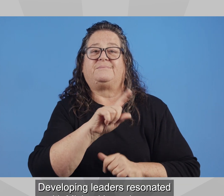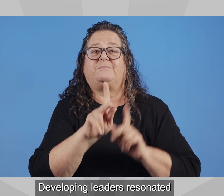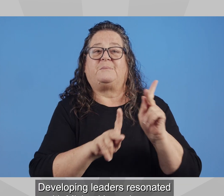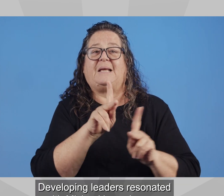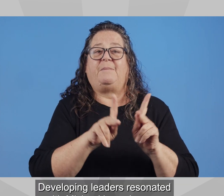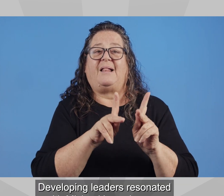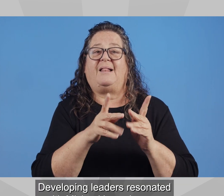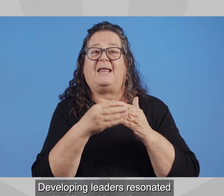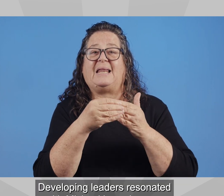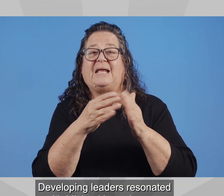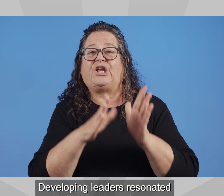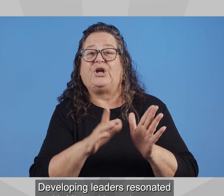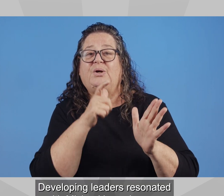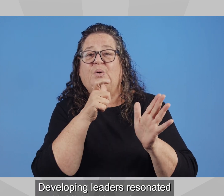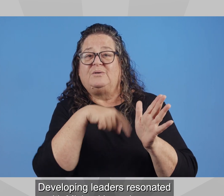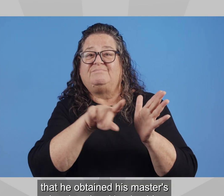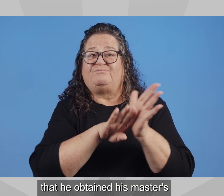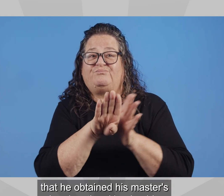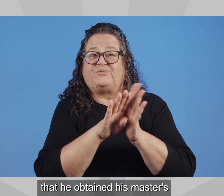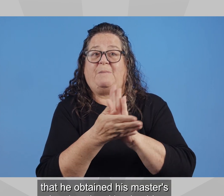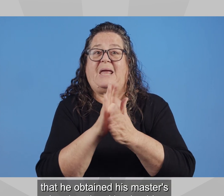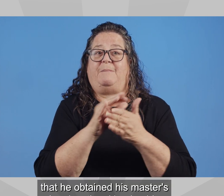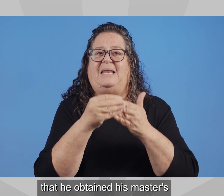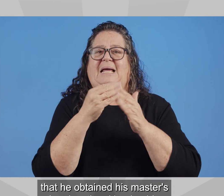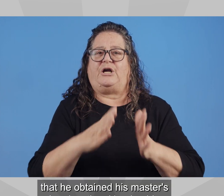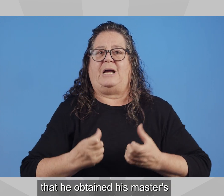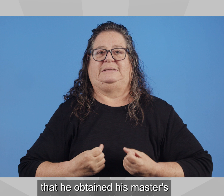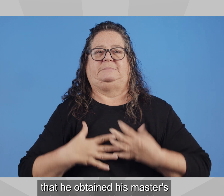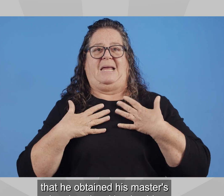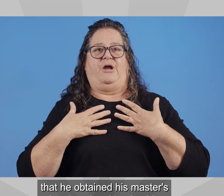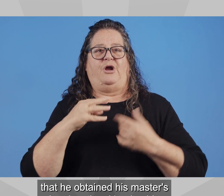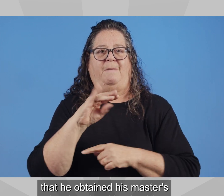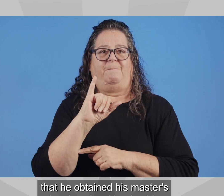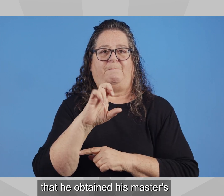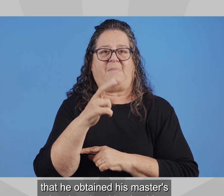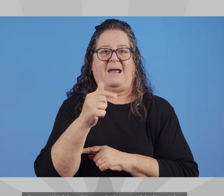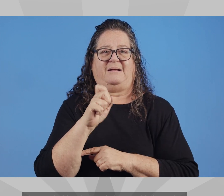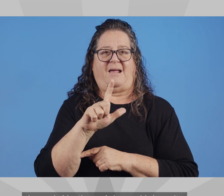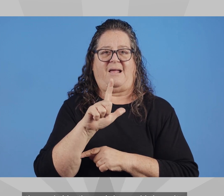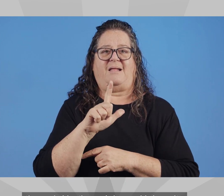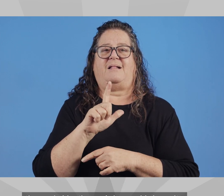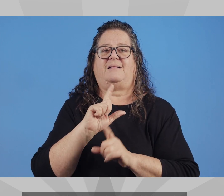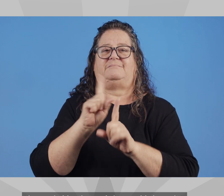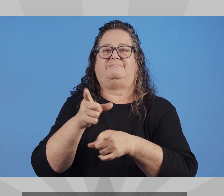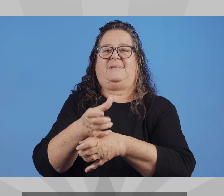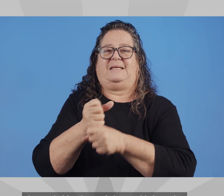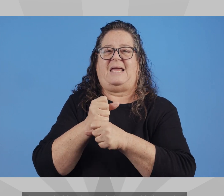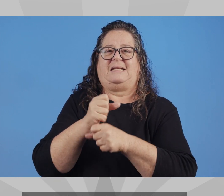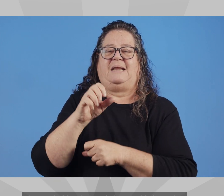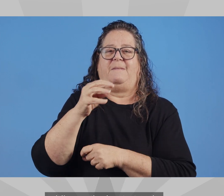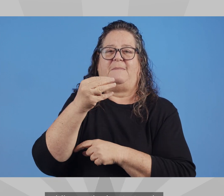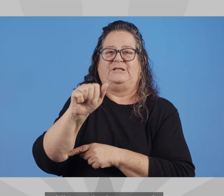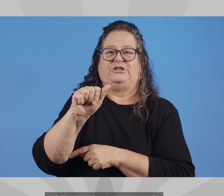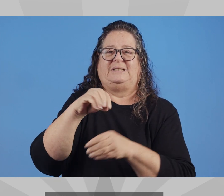Developing leaders resonated with Michael in such a way that he obtained his master's in educational leadership through Northern Arizona